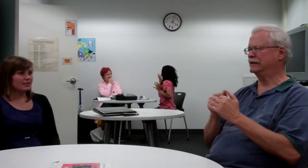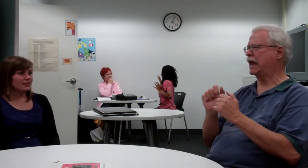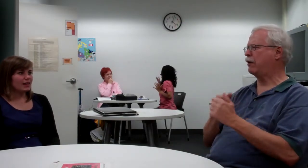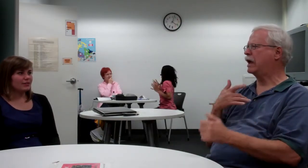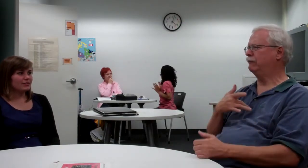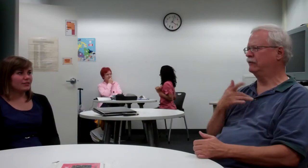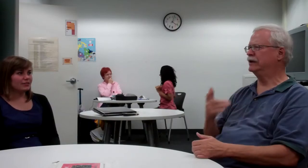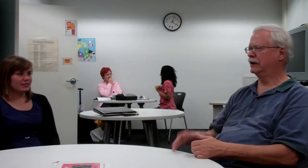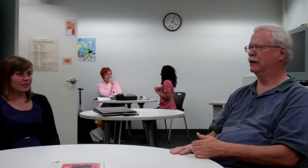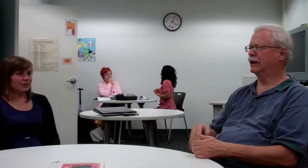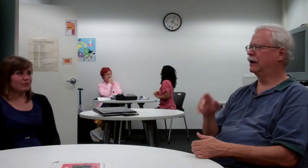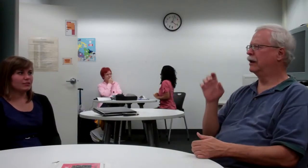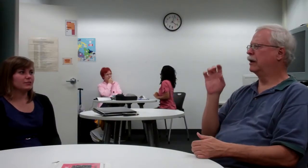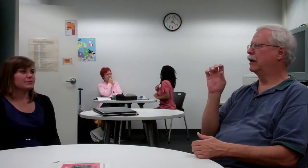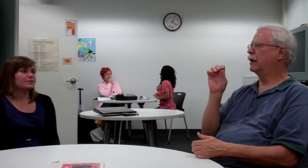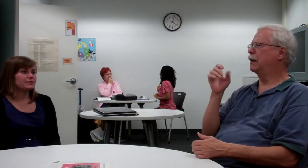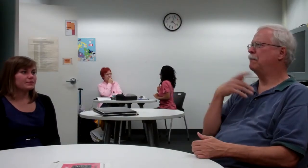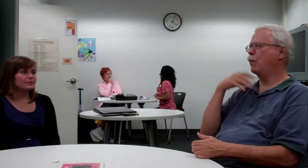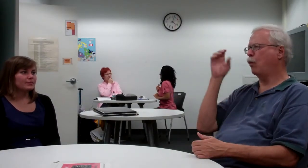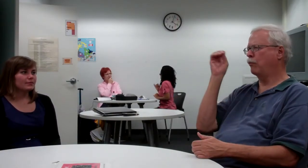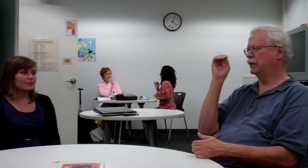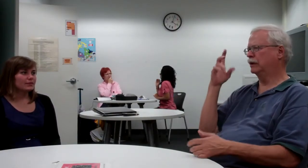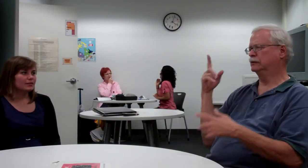Yeah, I would agree. That's how I feel too.